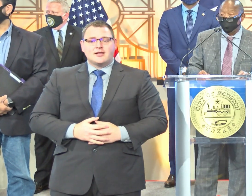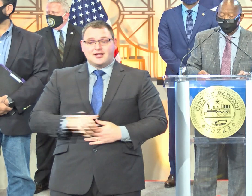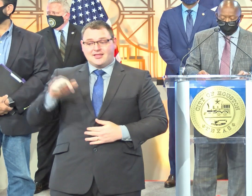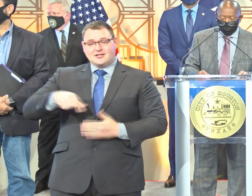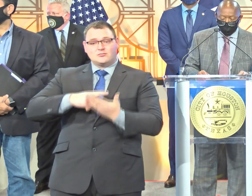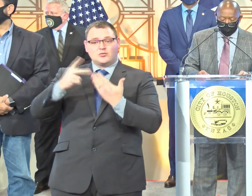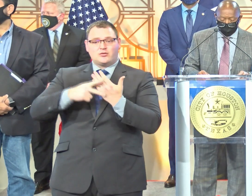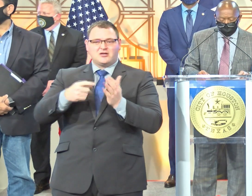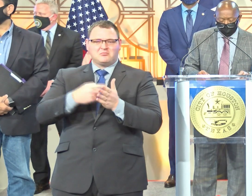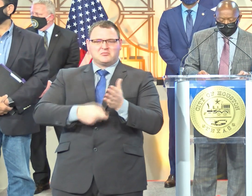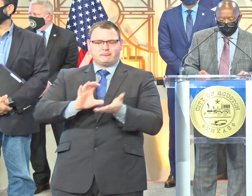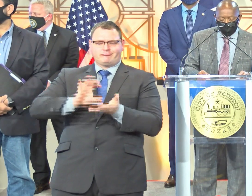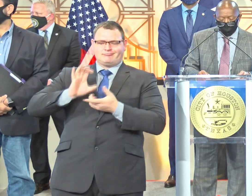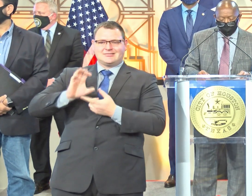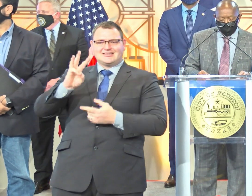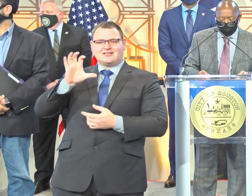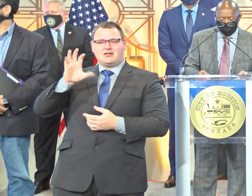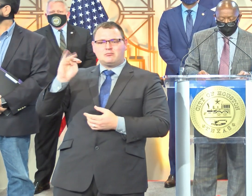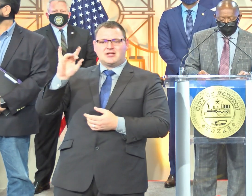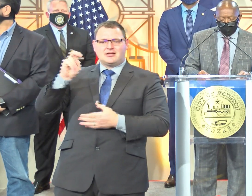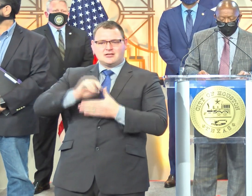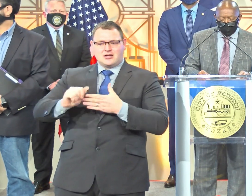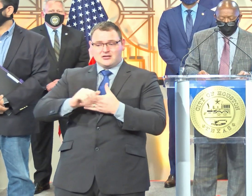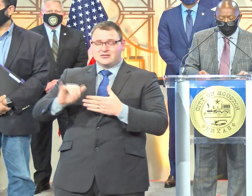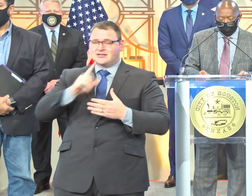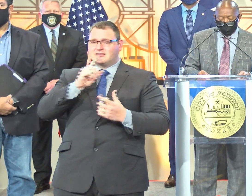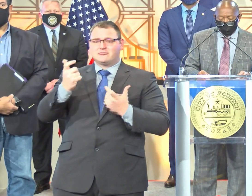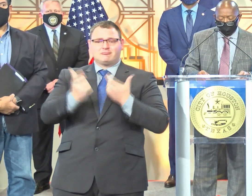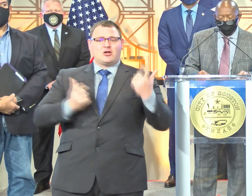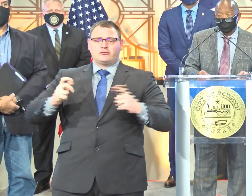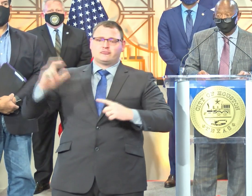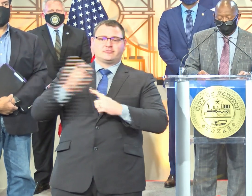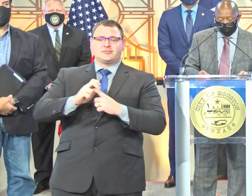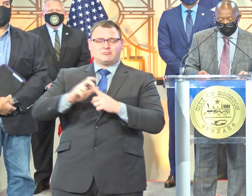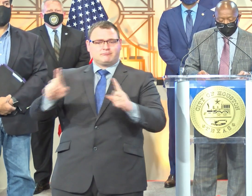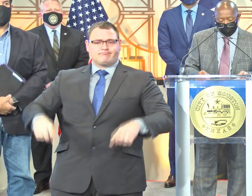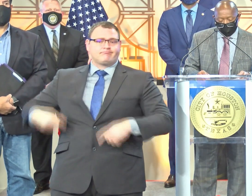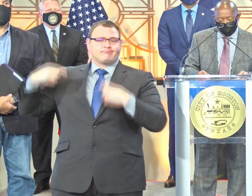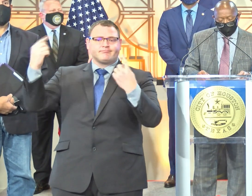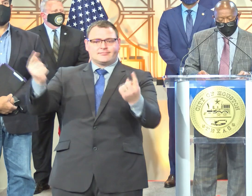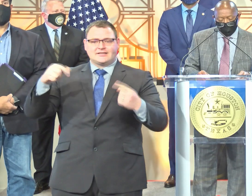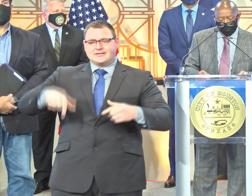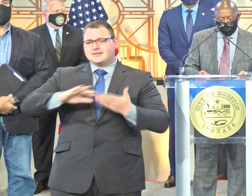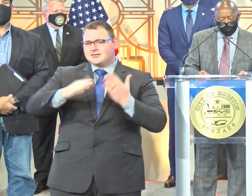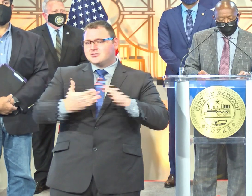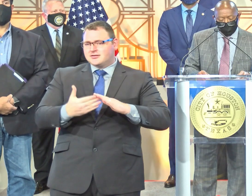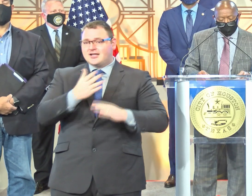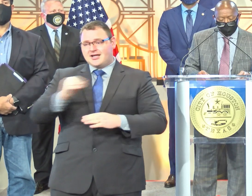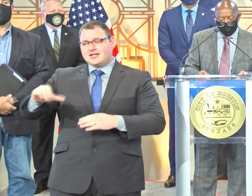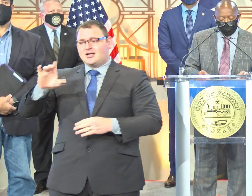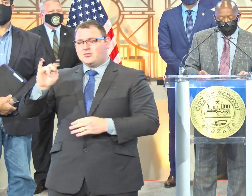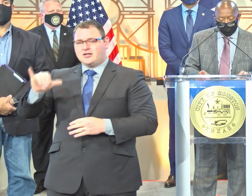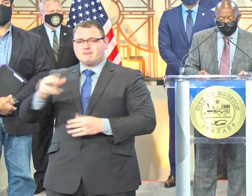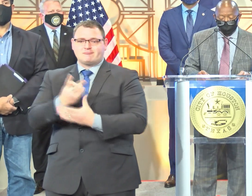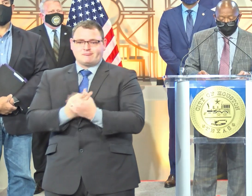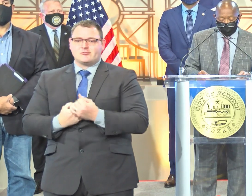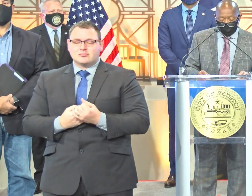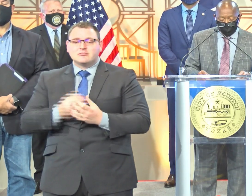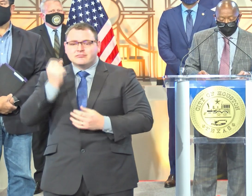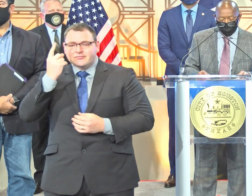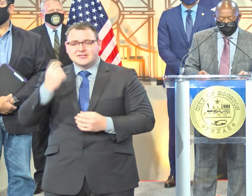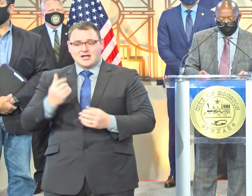the largest, most ambitious homeless initiative in the history of the city or county. But it is not about the amount